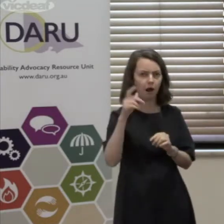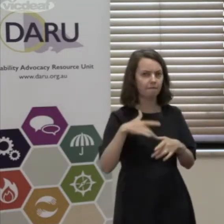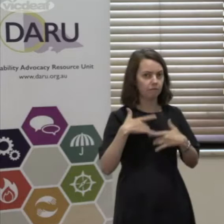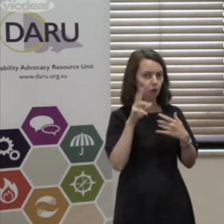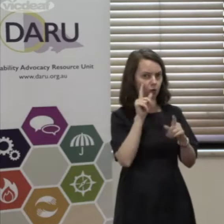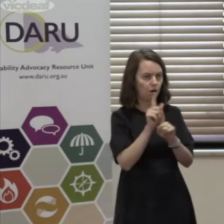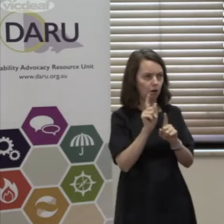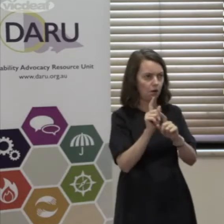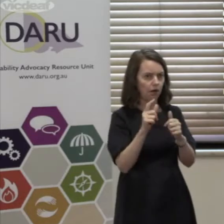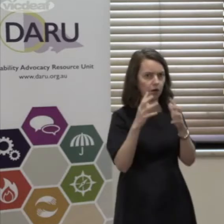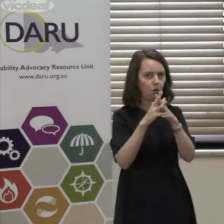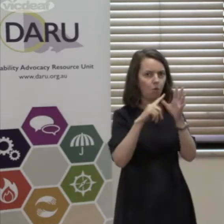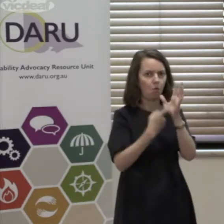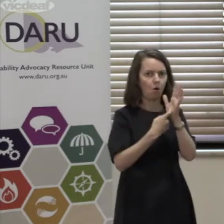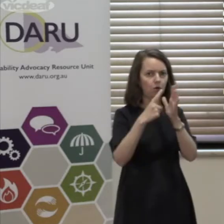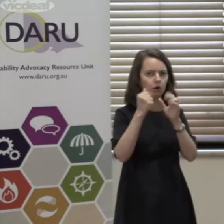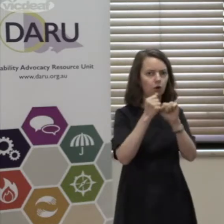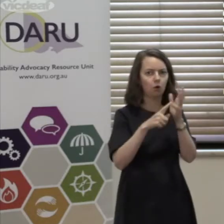likely Warrigal,